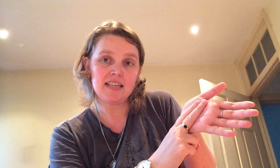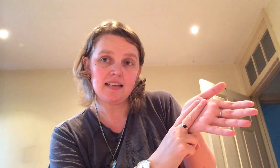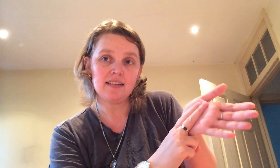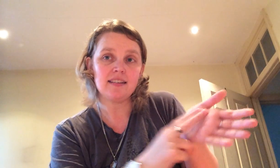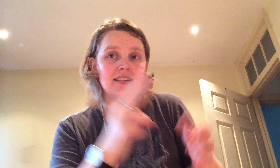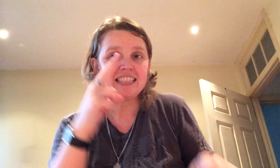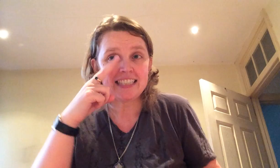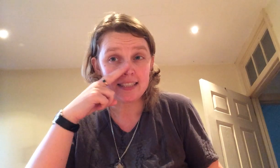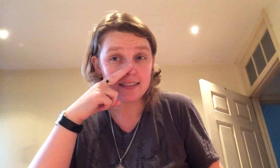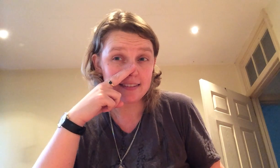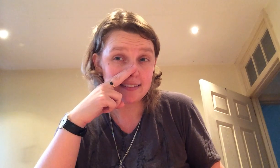N,